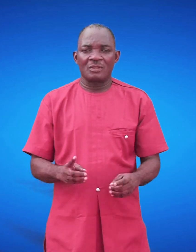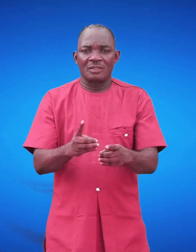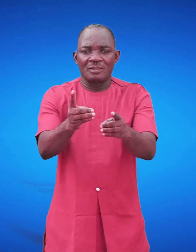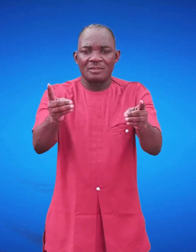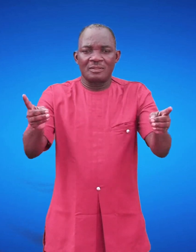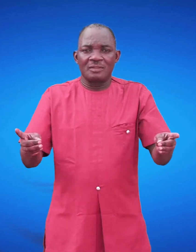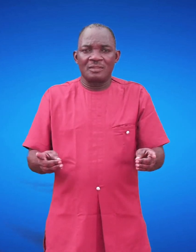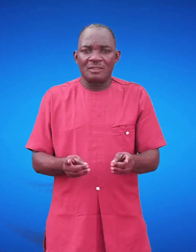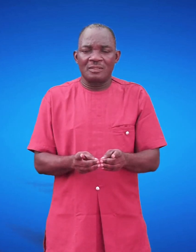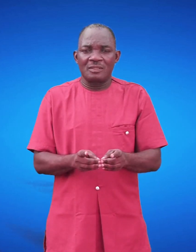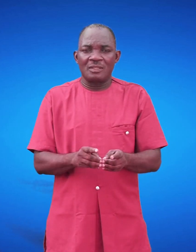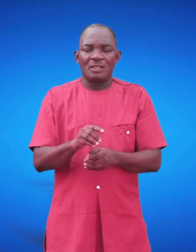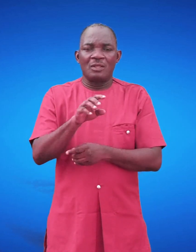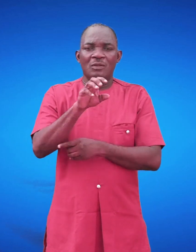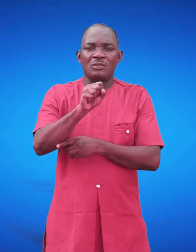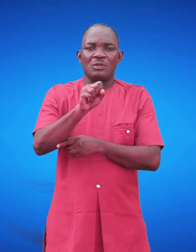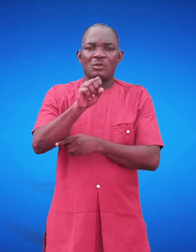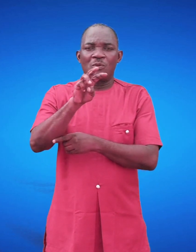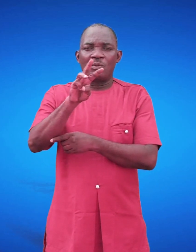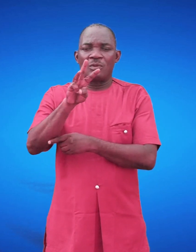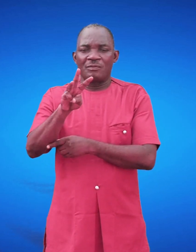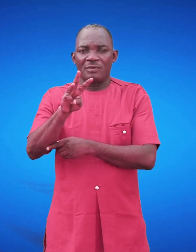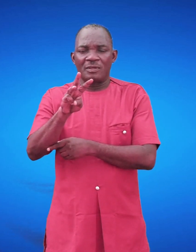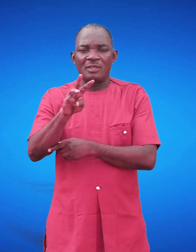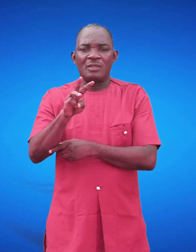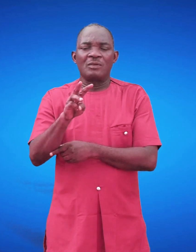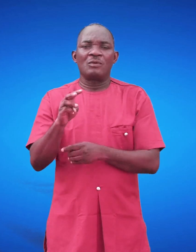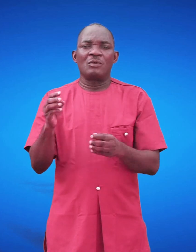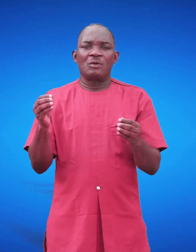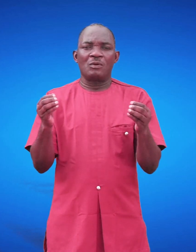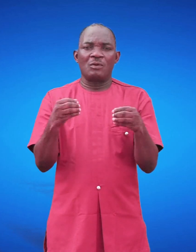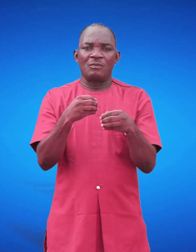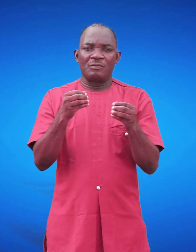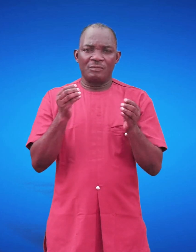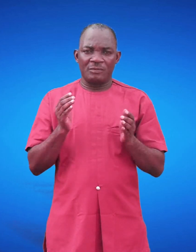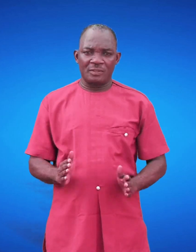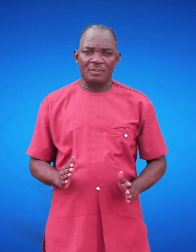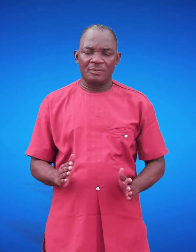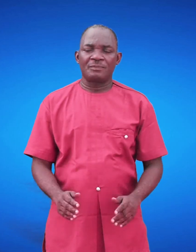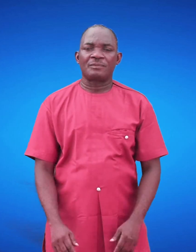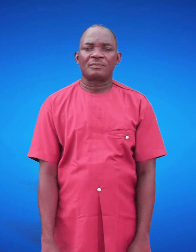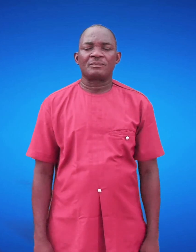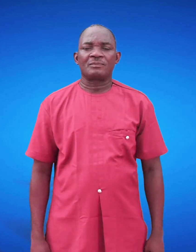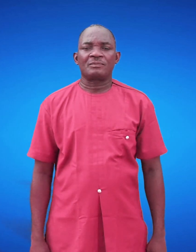District Social Welfare Officer.